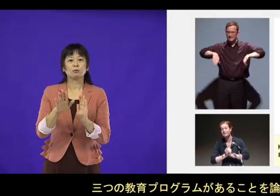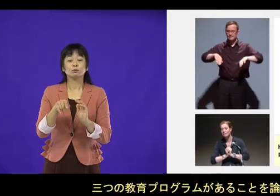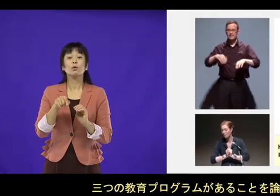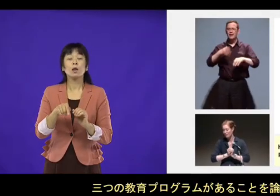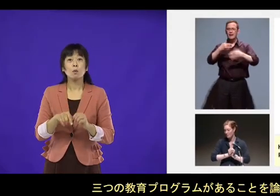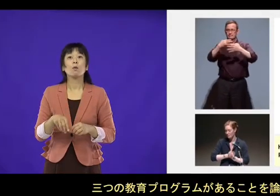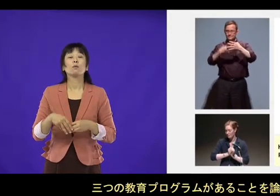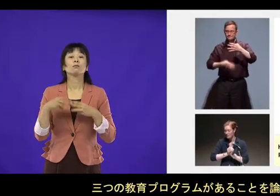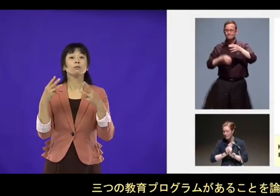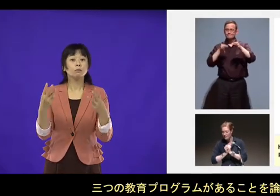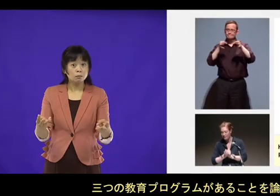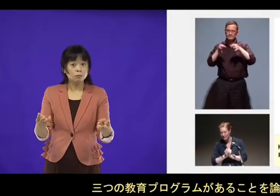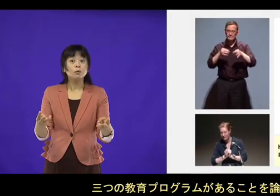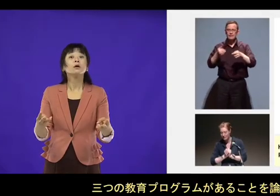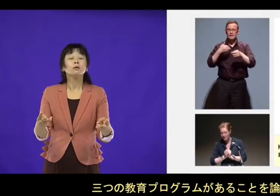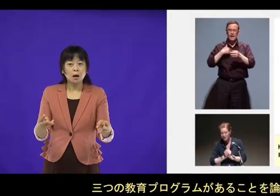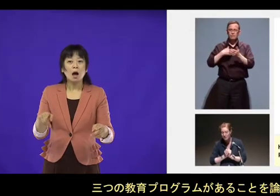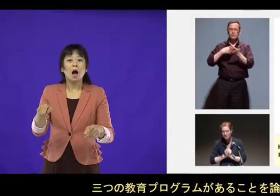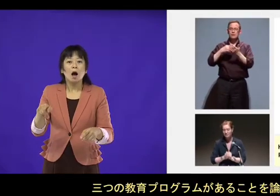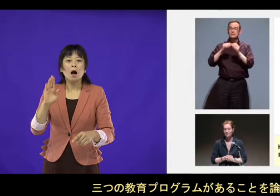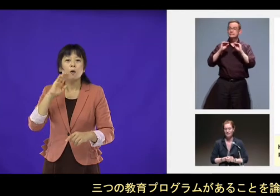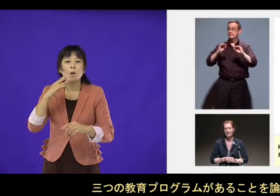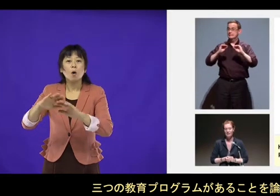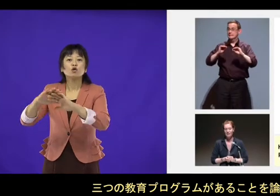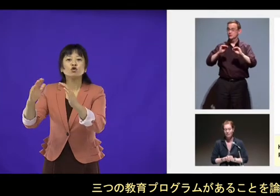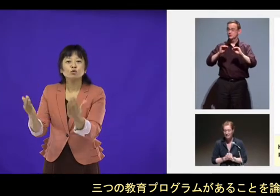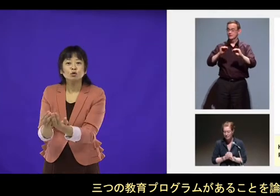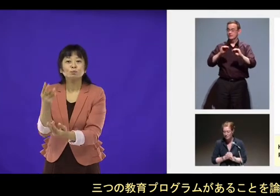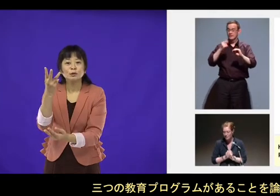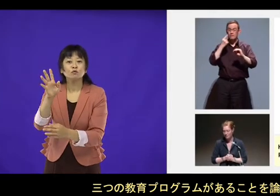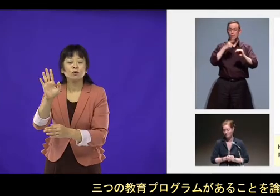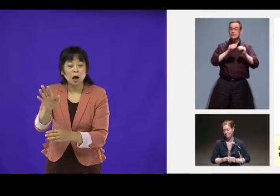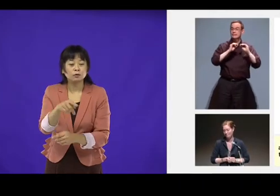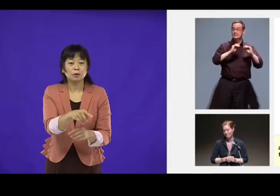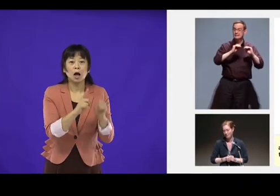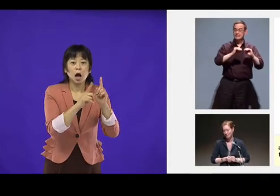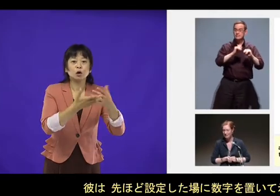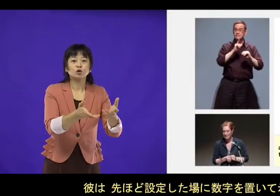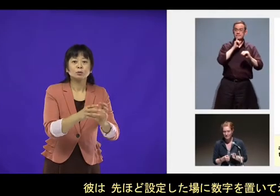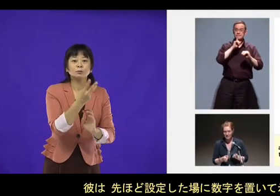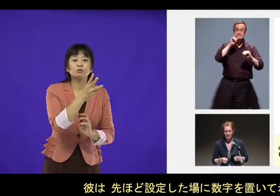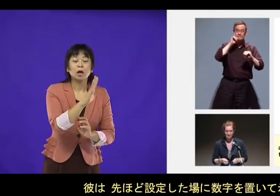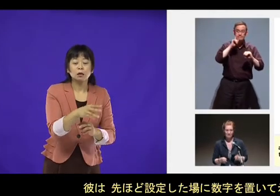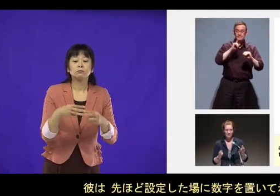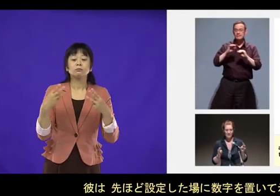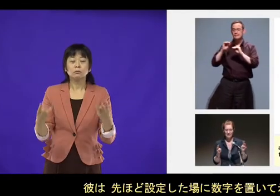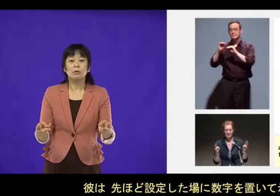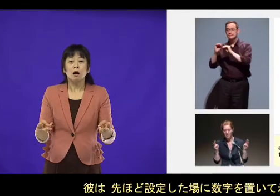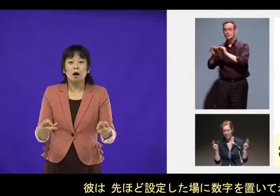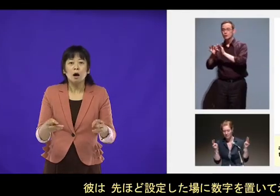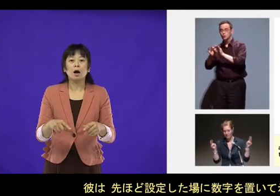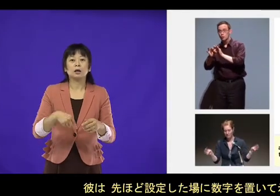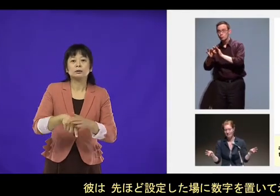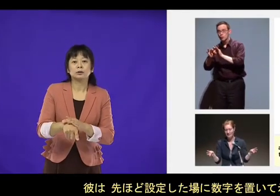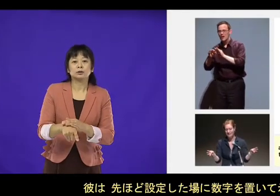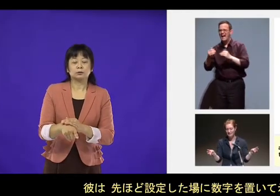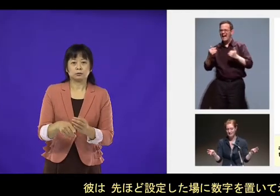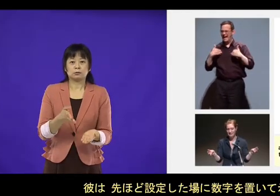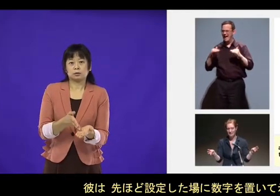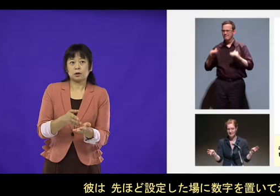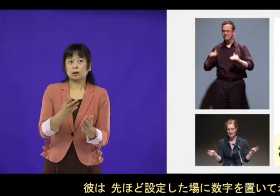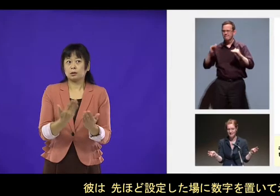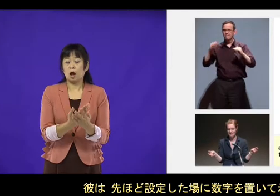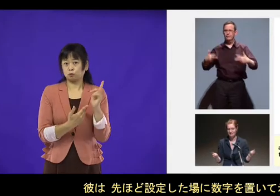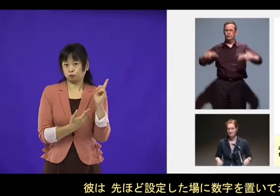three teaching programs of three levels each for each group. So he does that by placing the numeral in